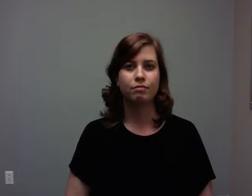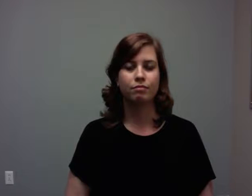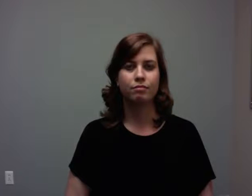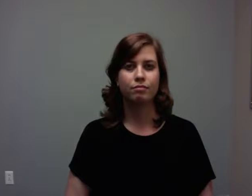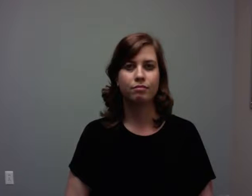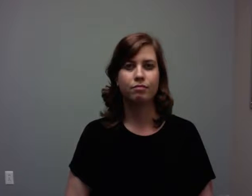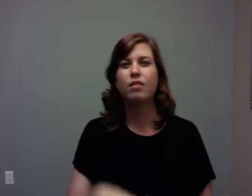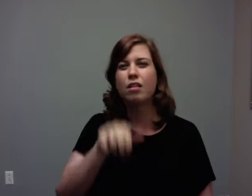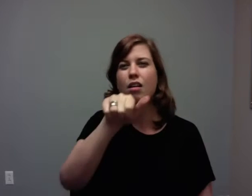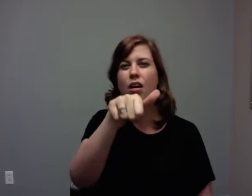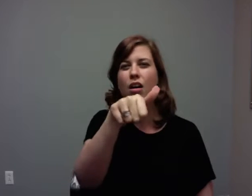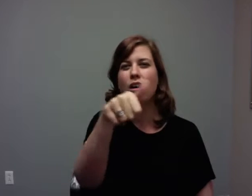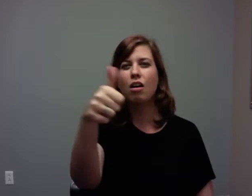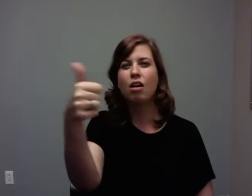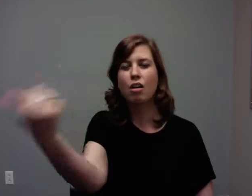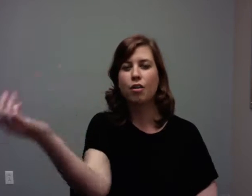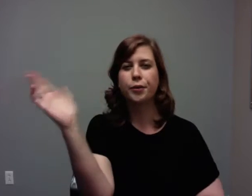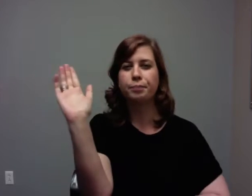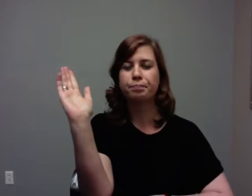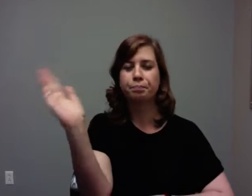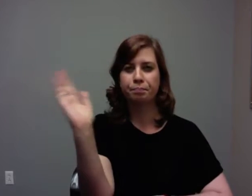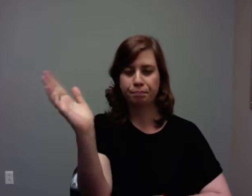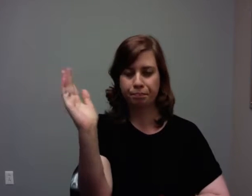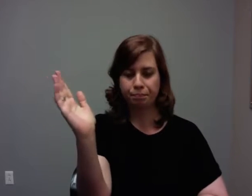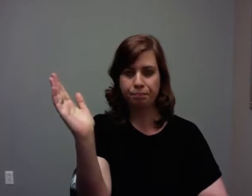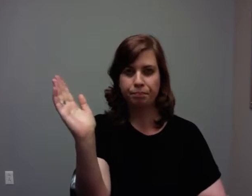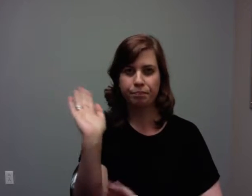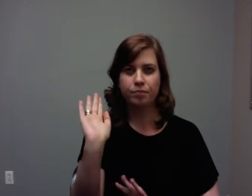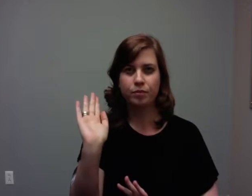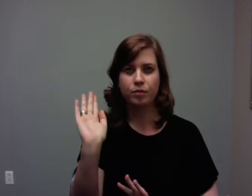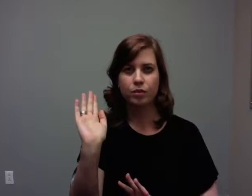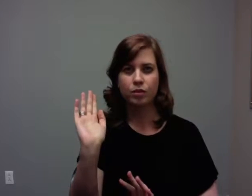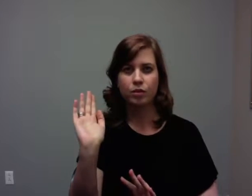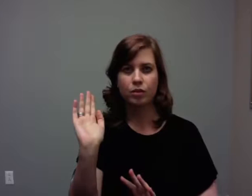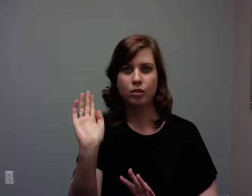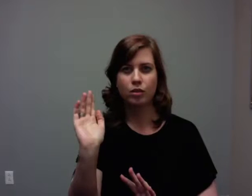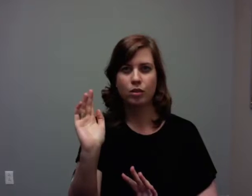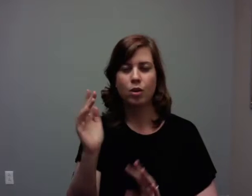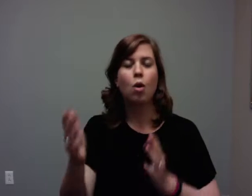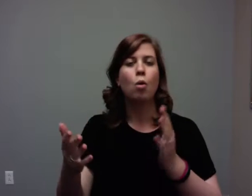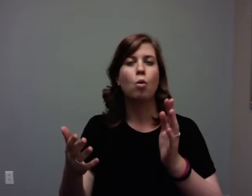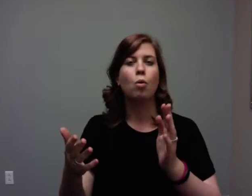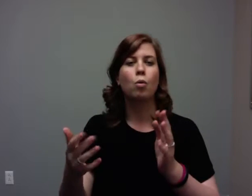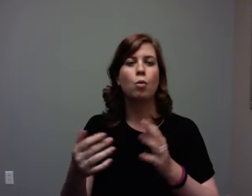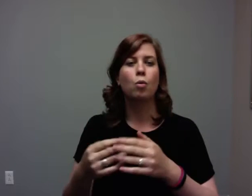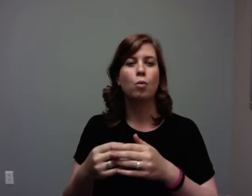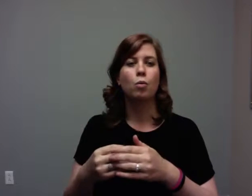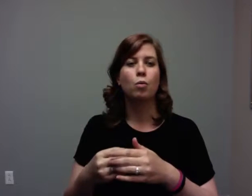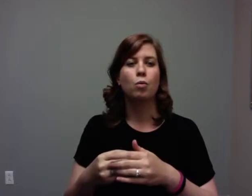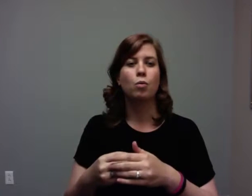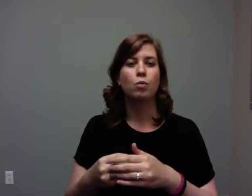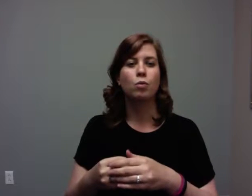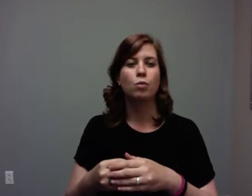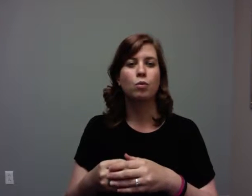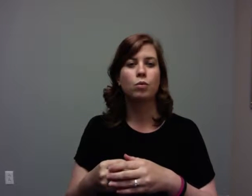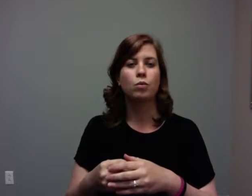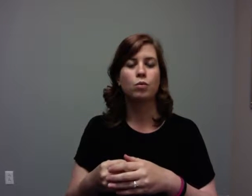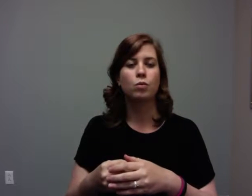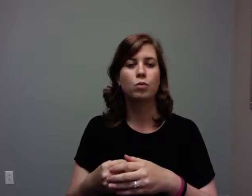the way, my birth parents got married a year after they gave me up for adoption. And it ends